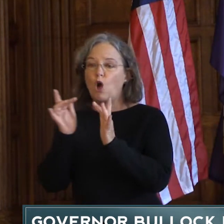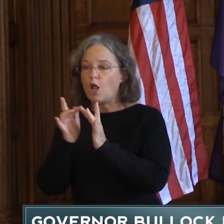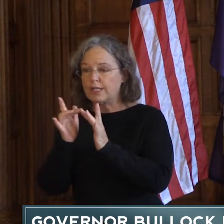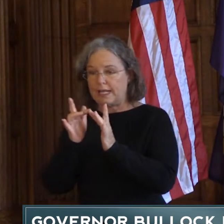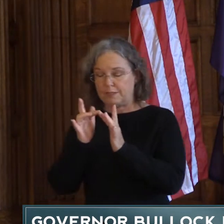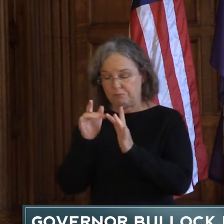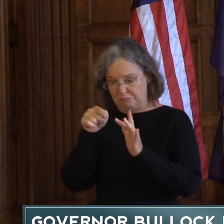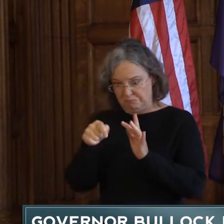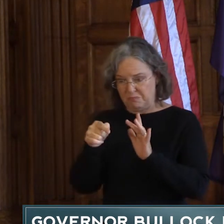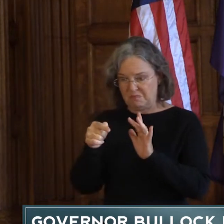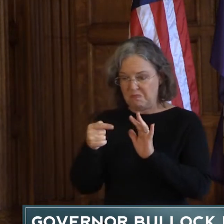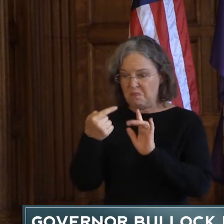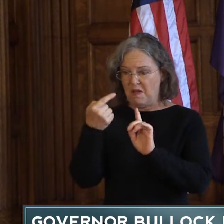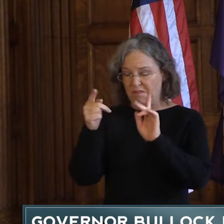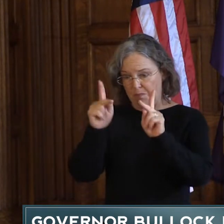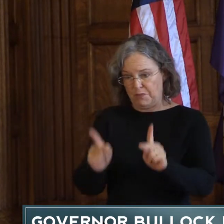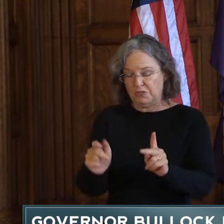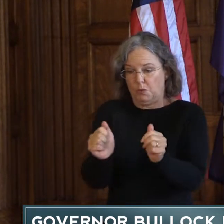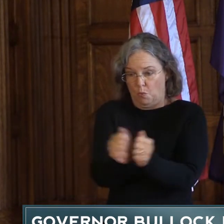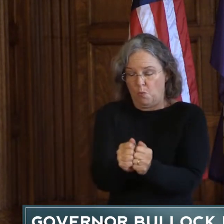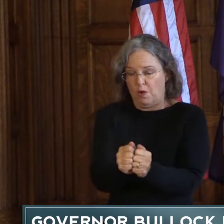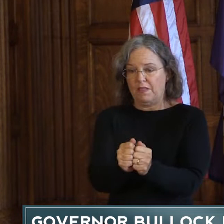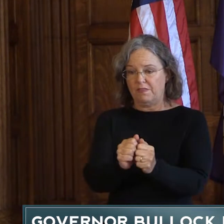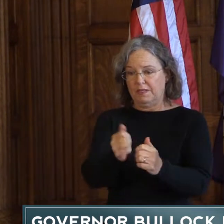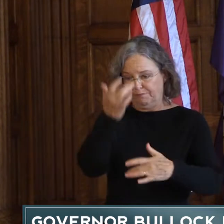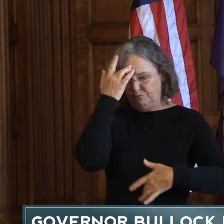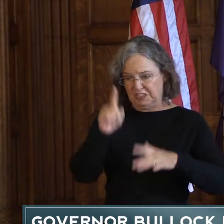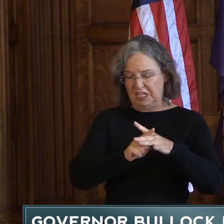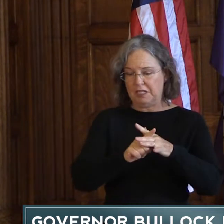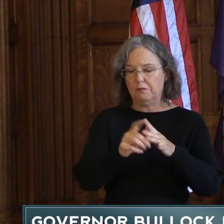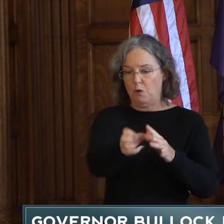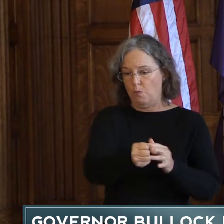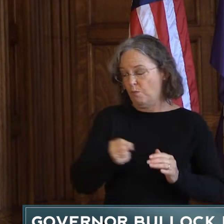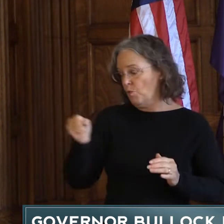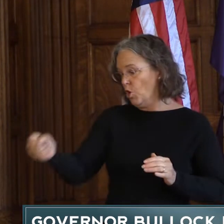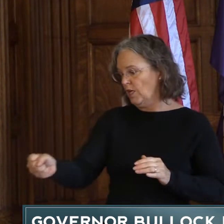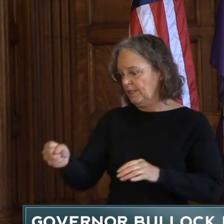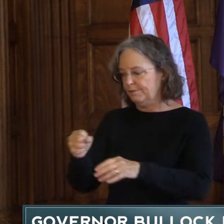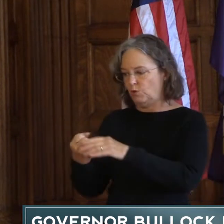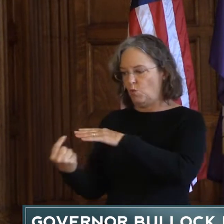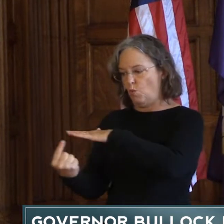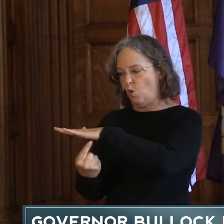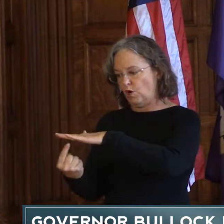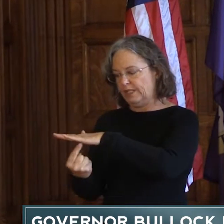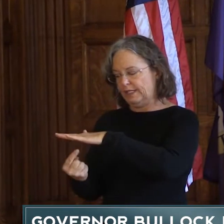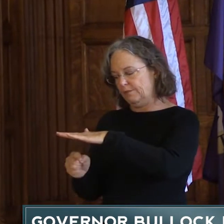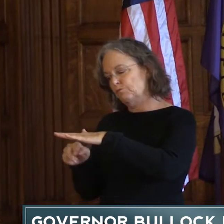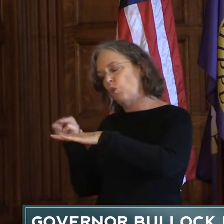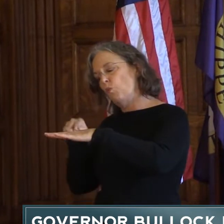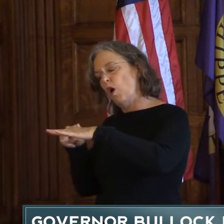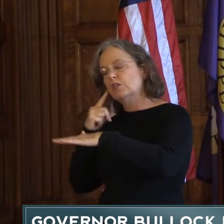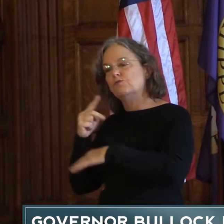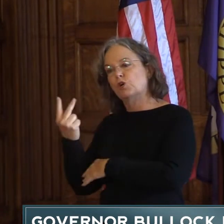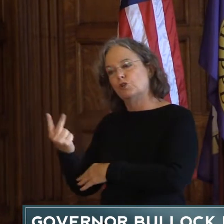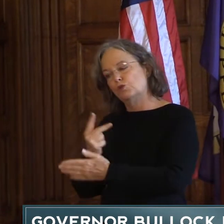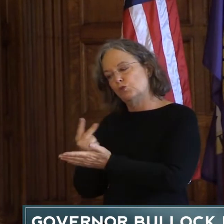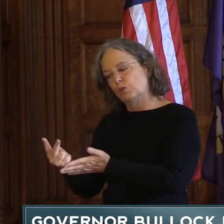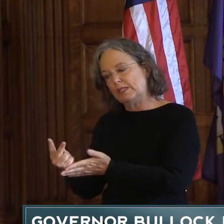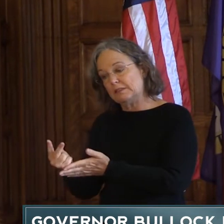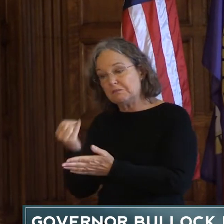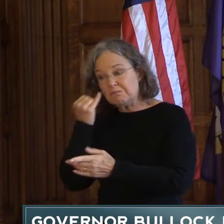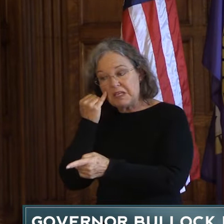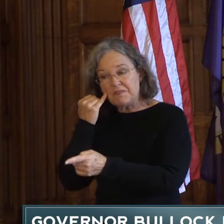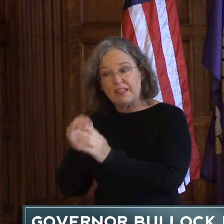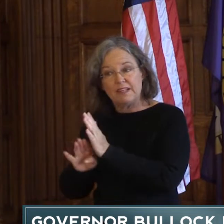into quarantine and monitored for symptoms daily for 2 weeks. If a close contact developed any symptoms